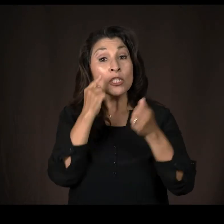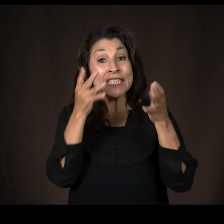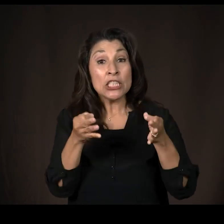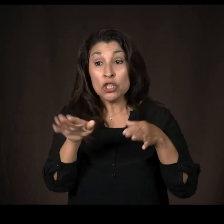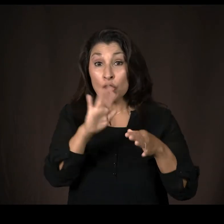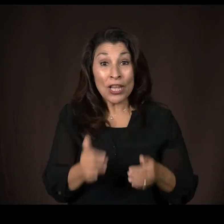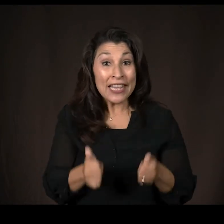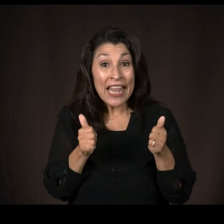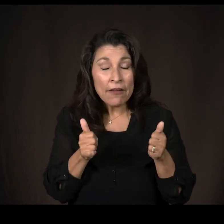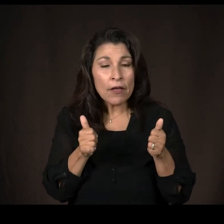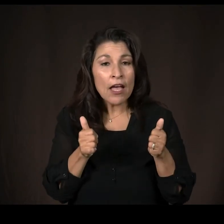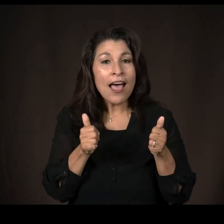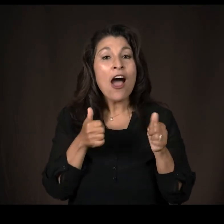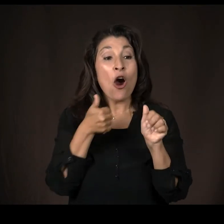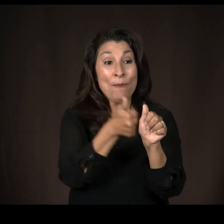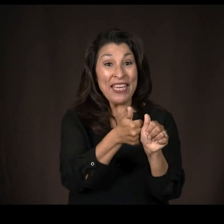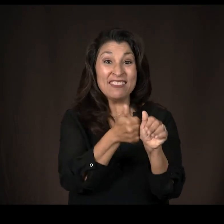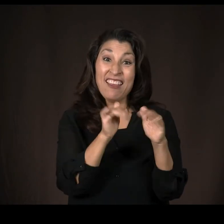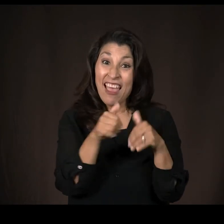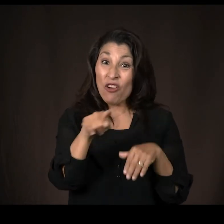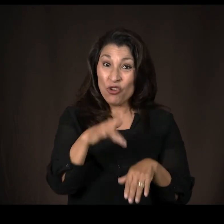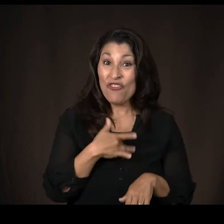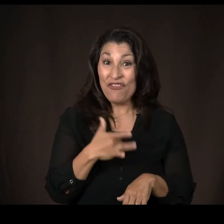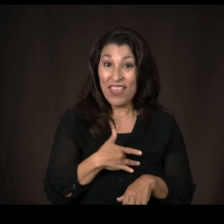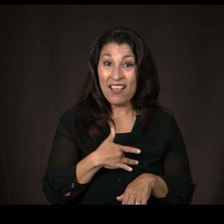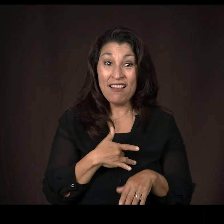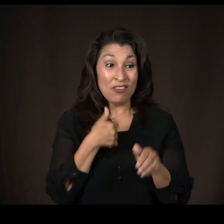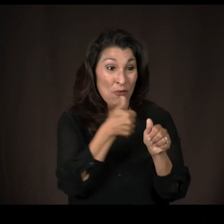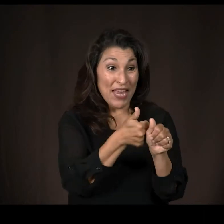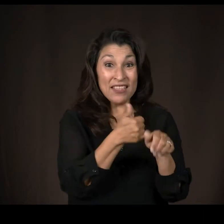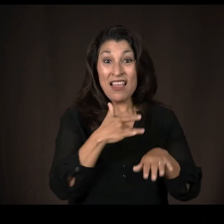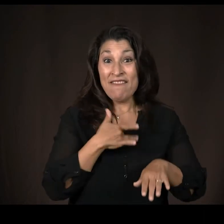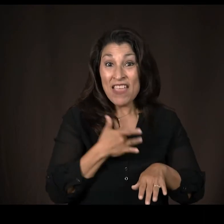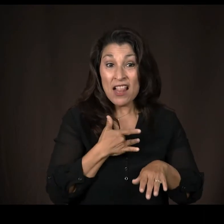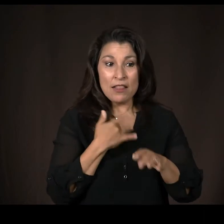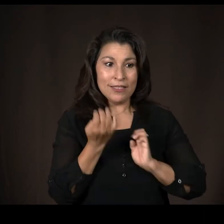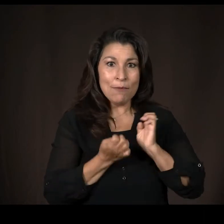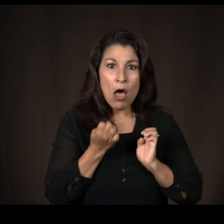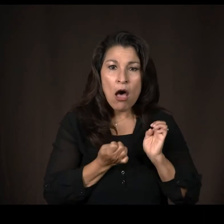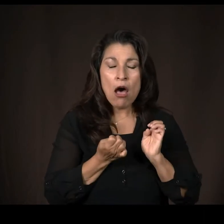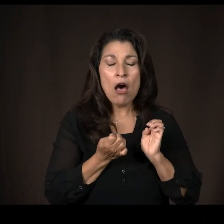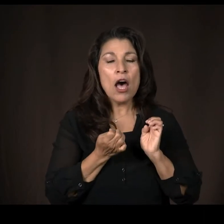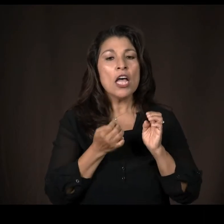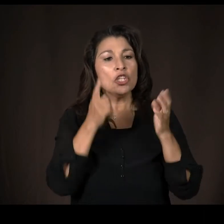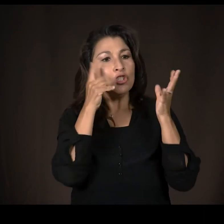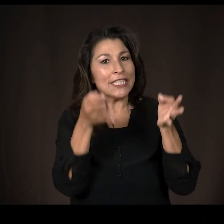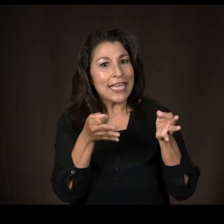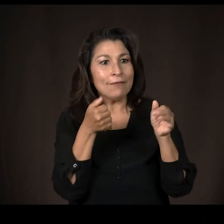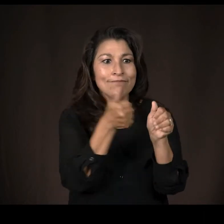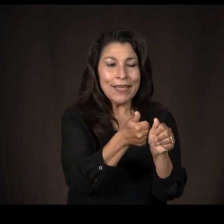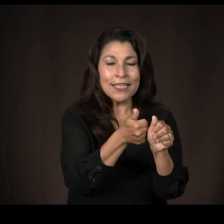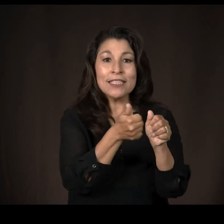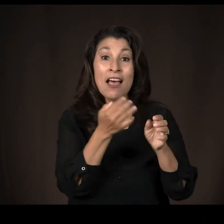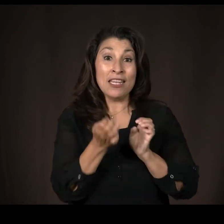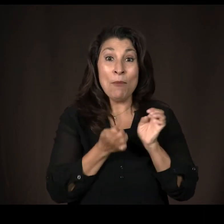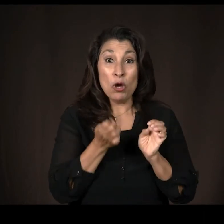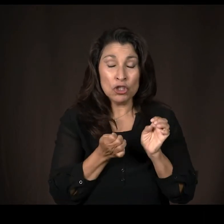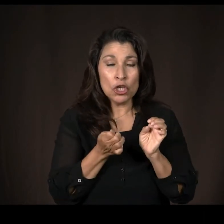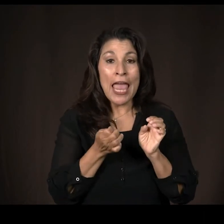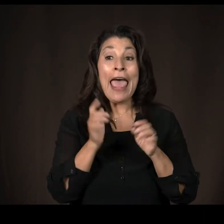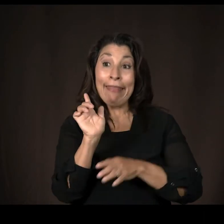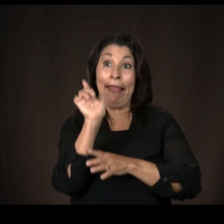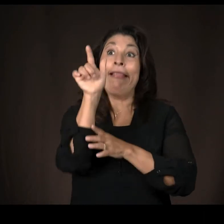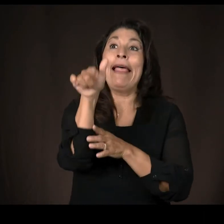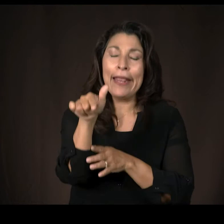you make in life are based on how you feel. You base them on your feelings, on your emotions. You make a decision based on your emotions, and